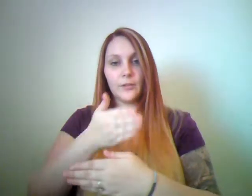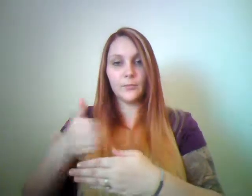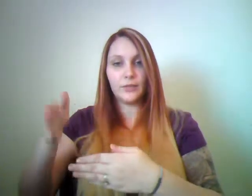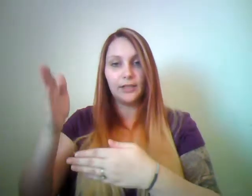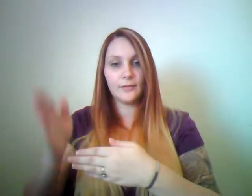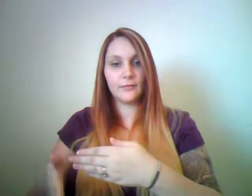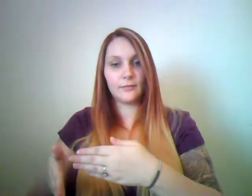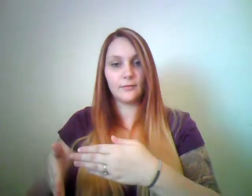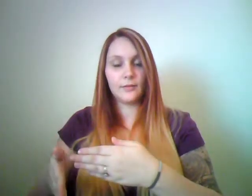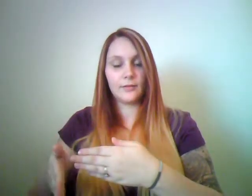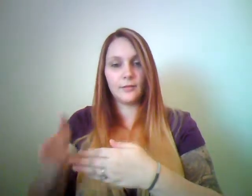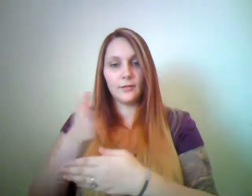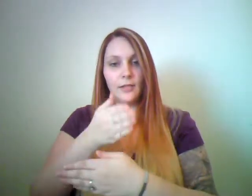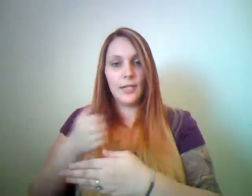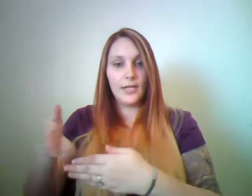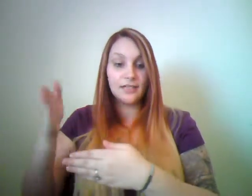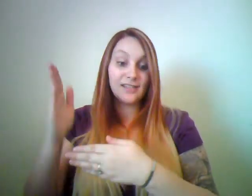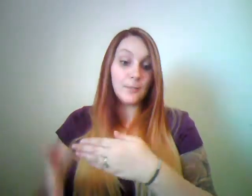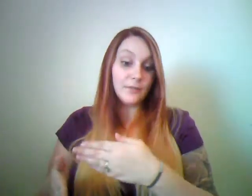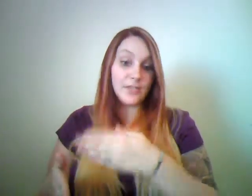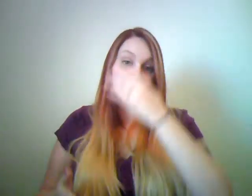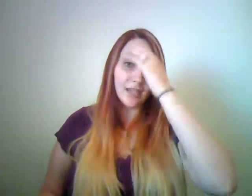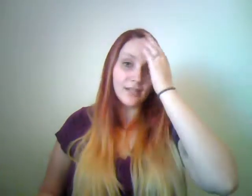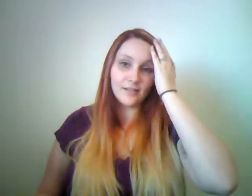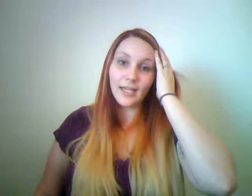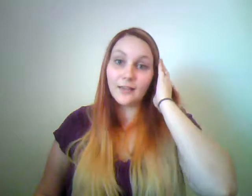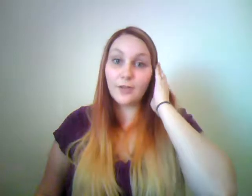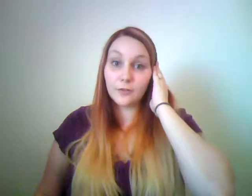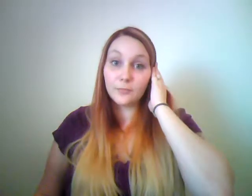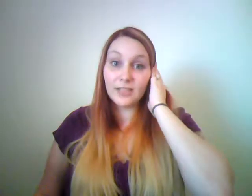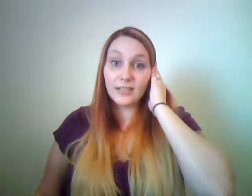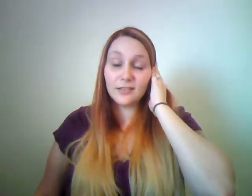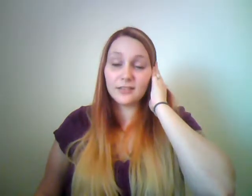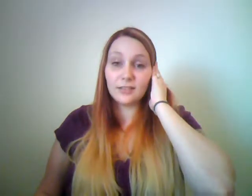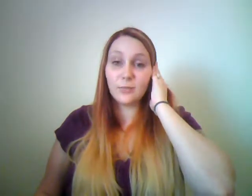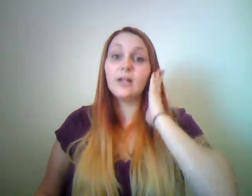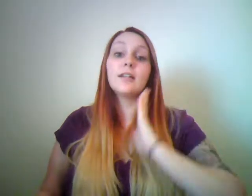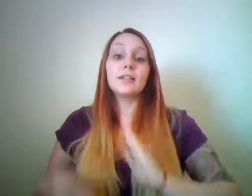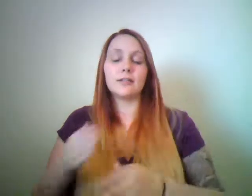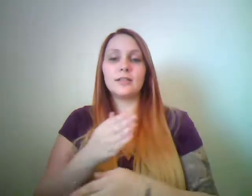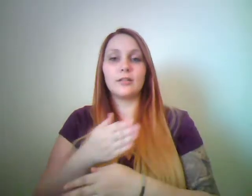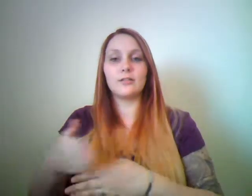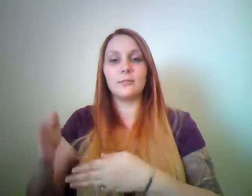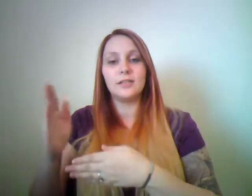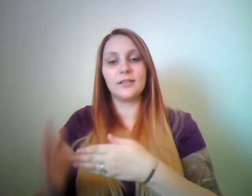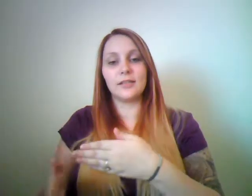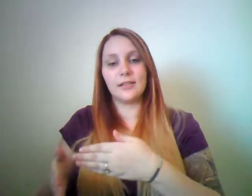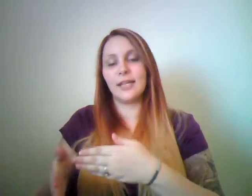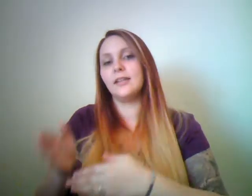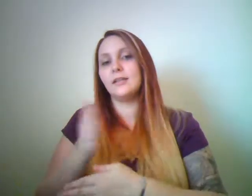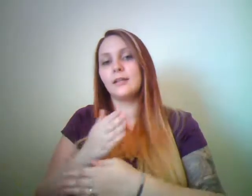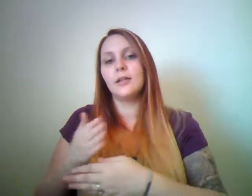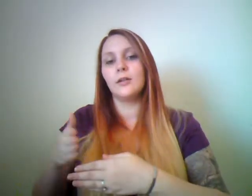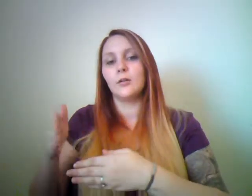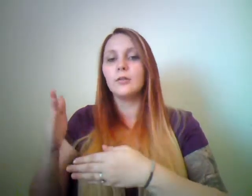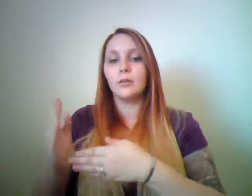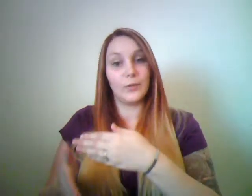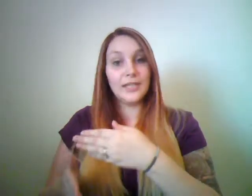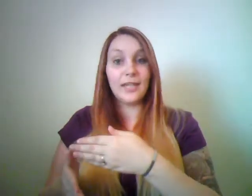Complete. And some of these signs have other meanings as well, like this also means like the end or a